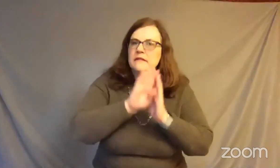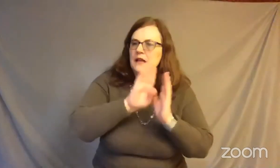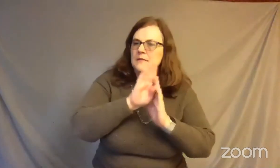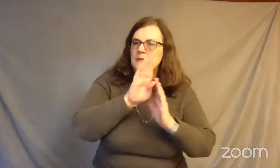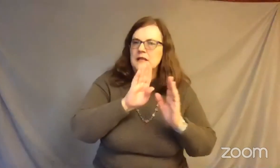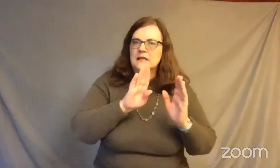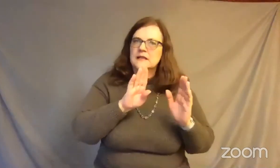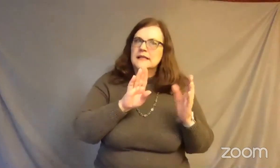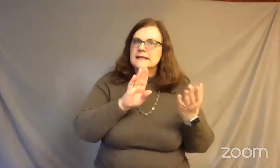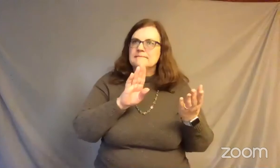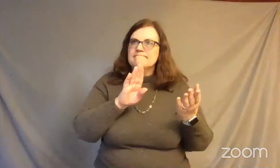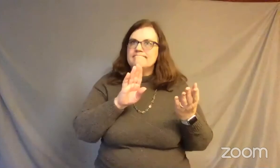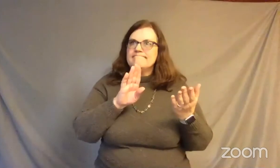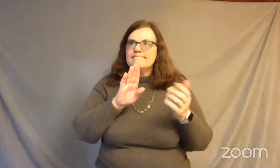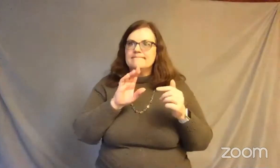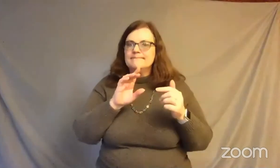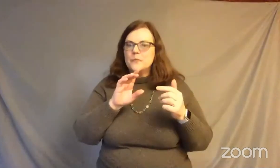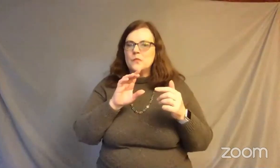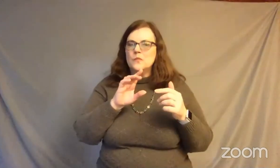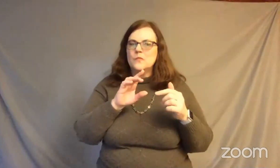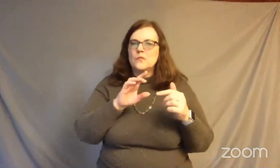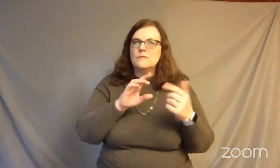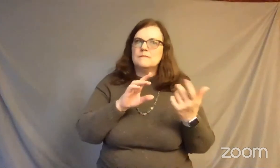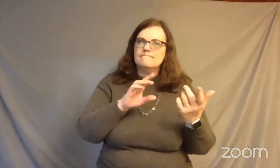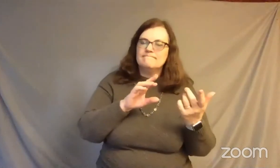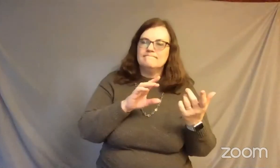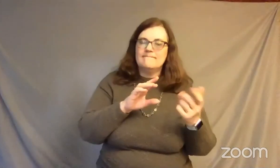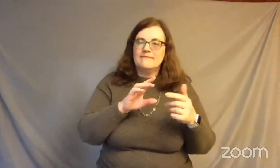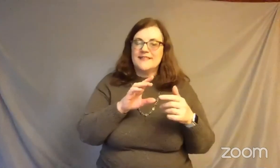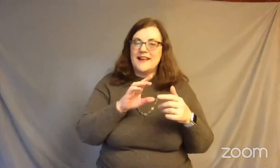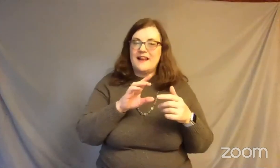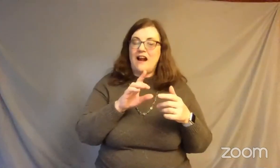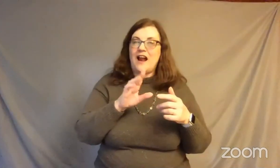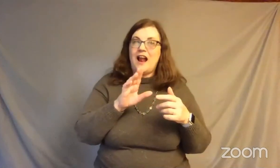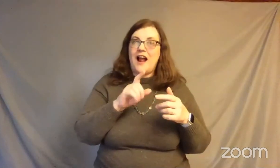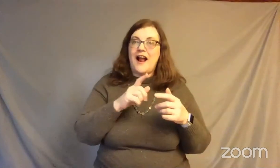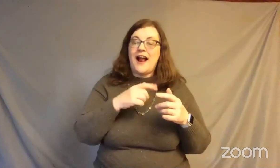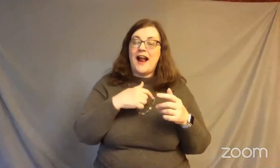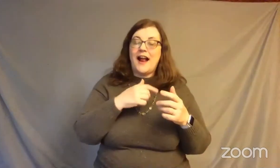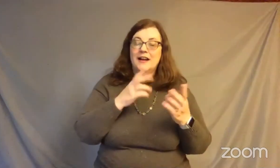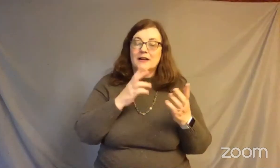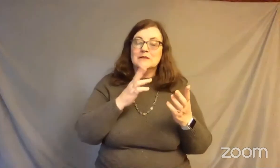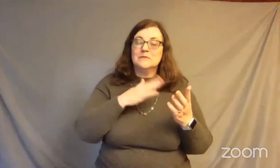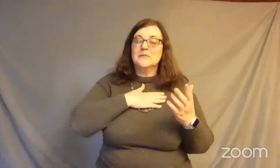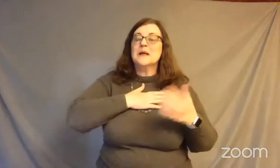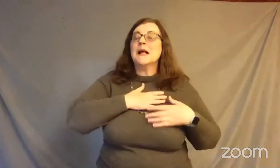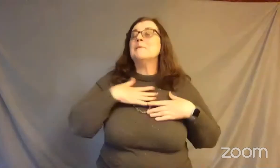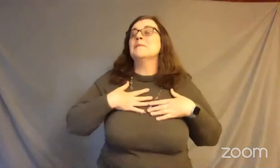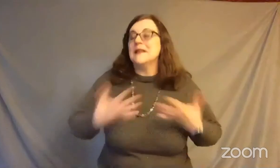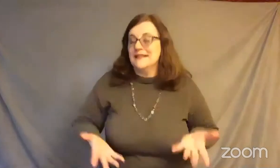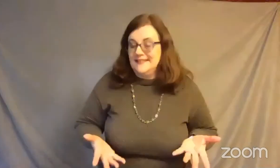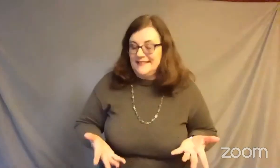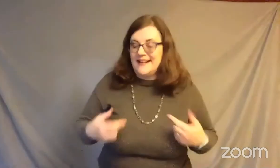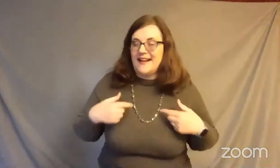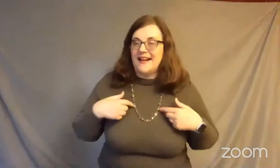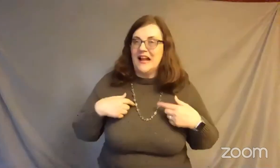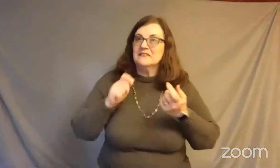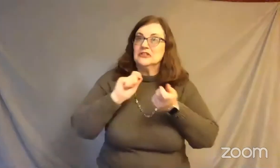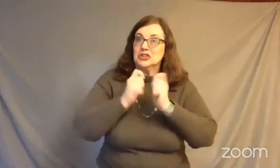from peers and other speakers of the language in order to develop.